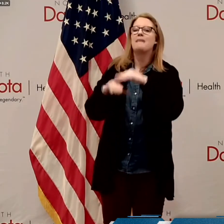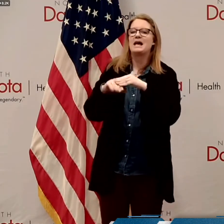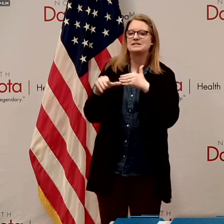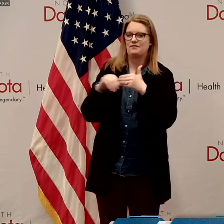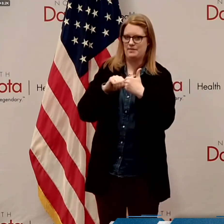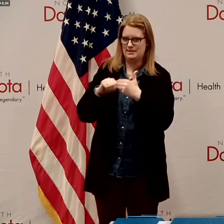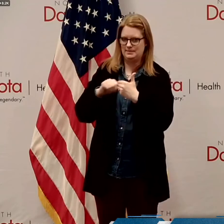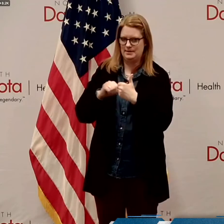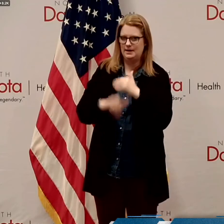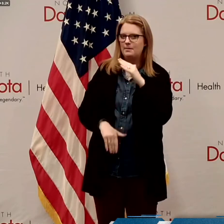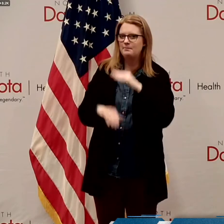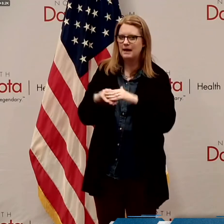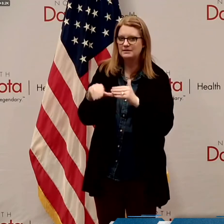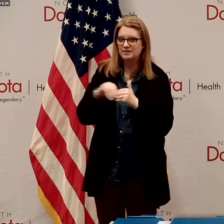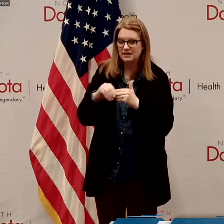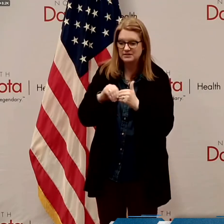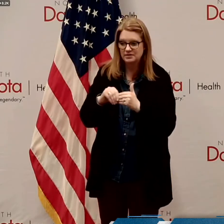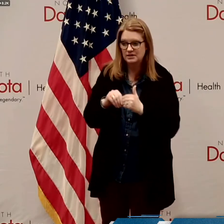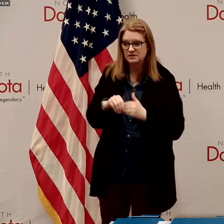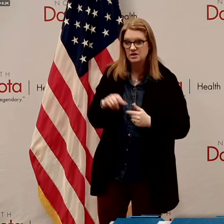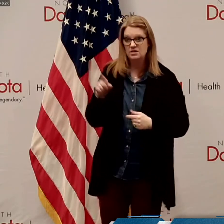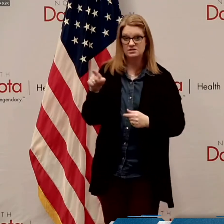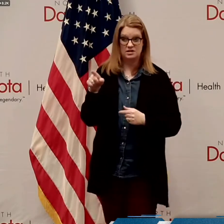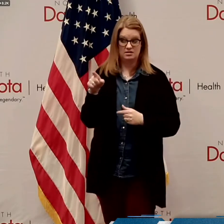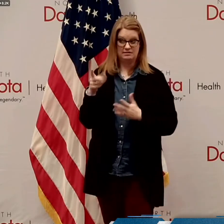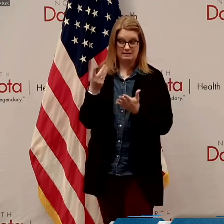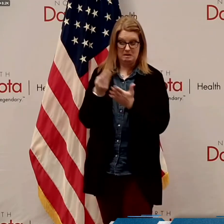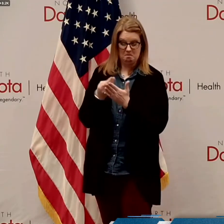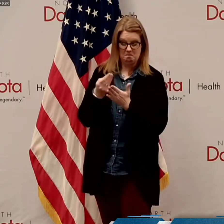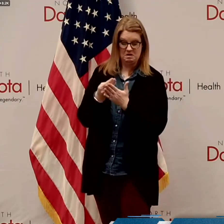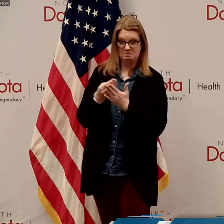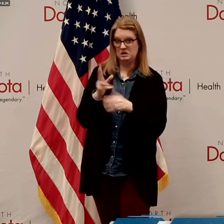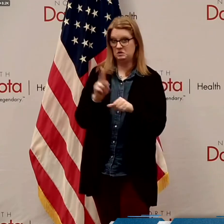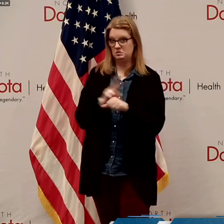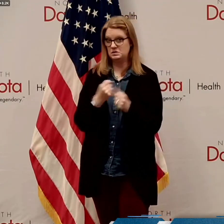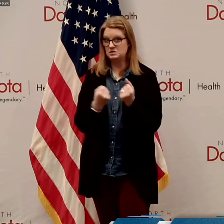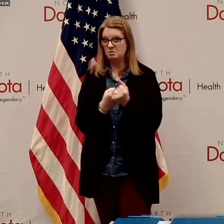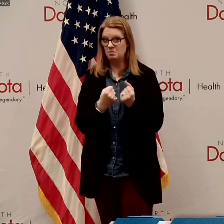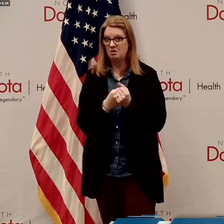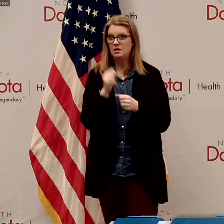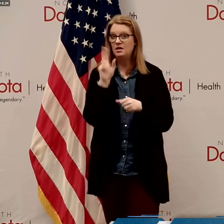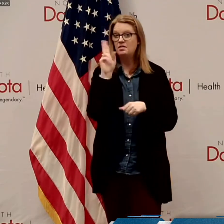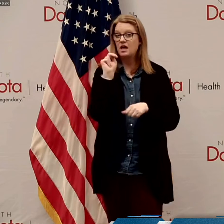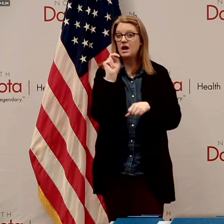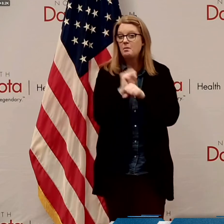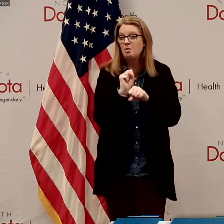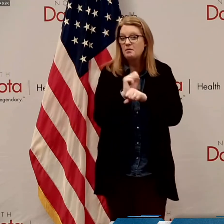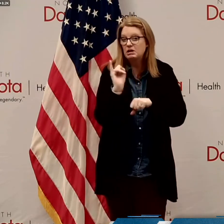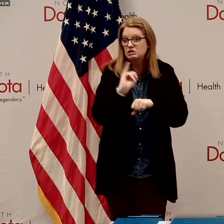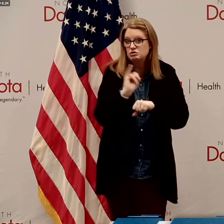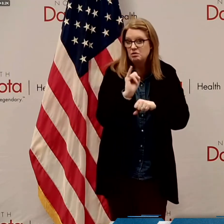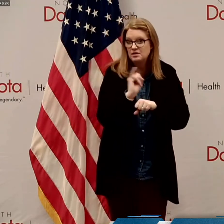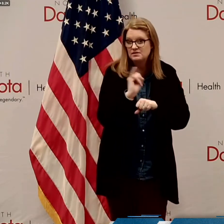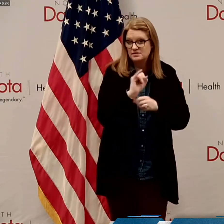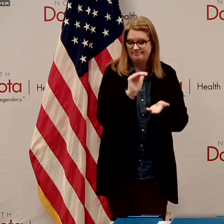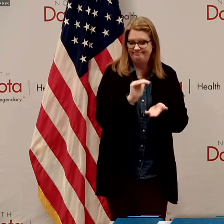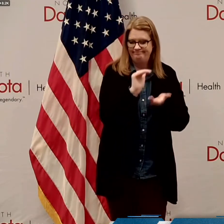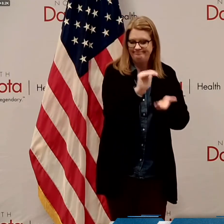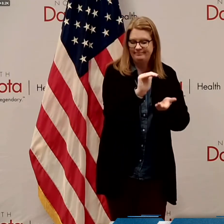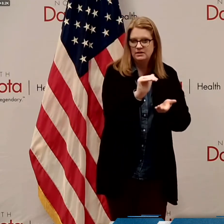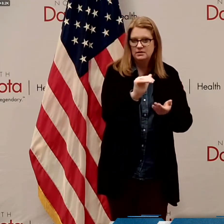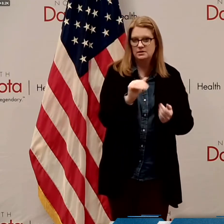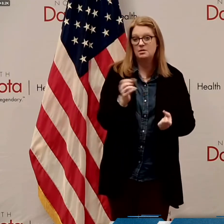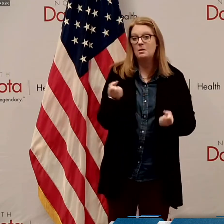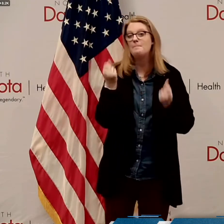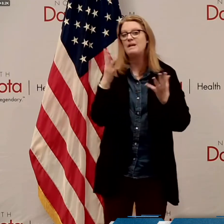right now it's not clear that that money, say, could be used to support the unemployment insurance fund, which is a place where I'm sure a lot of governors would